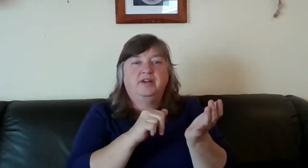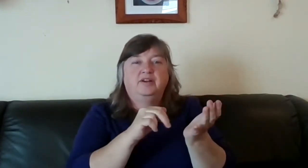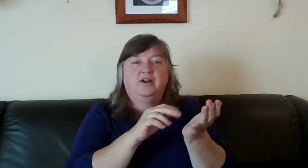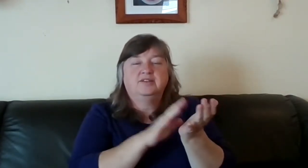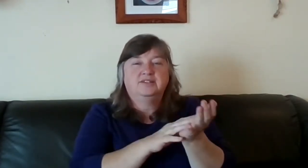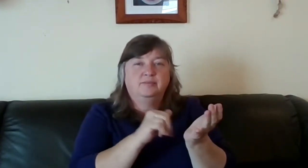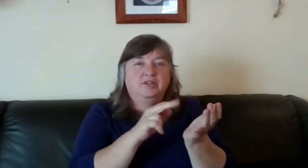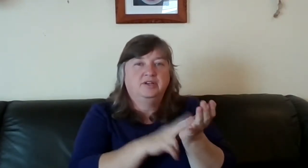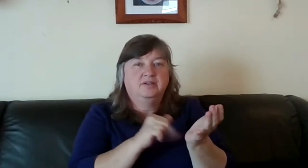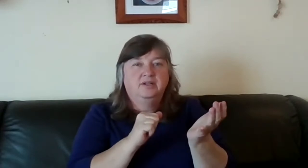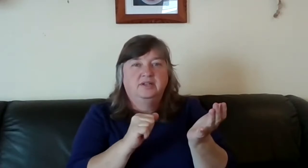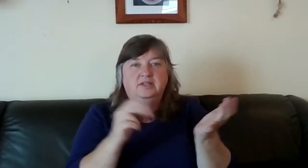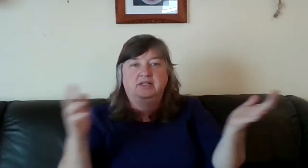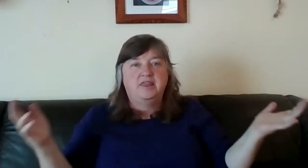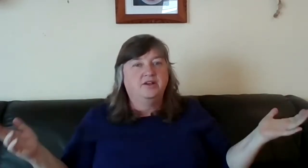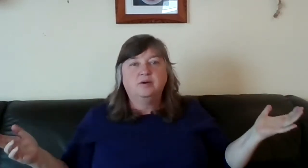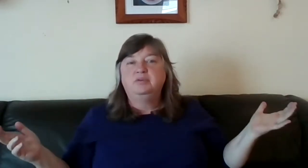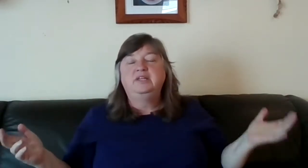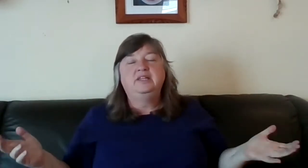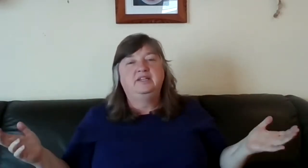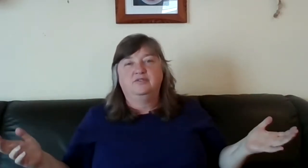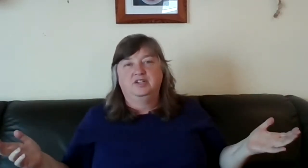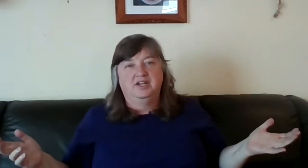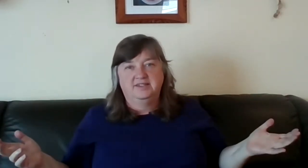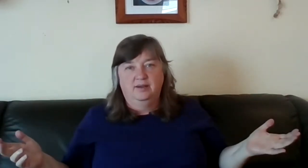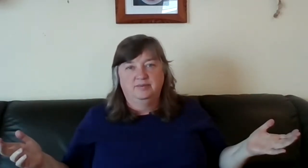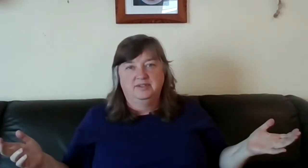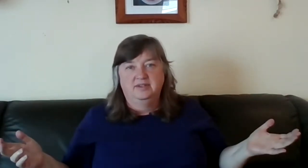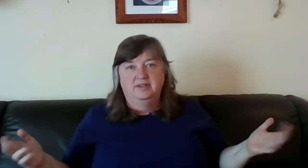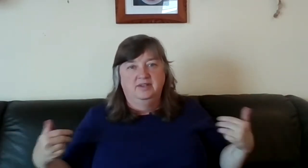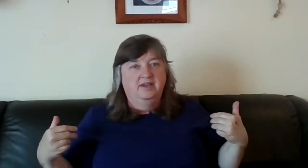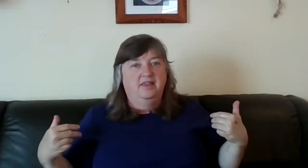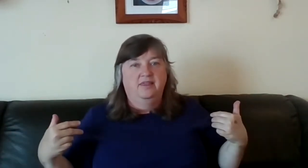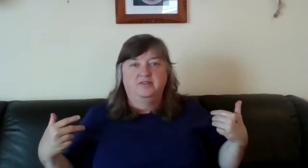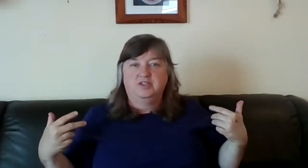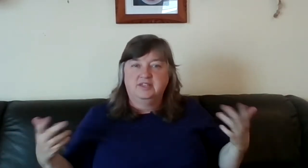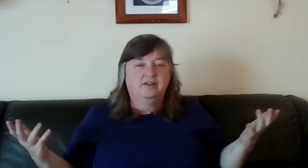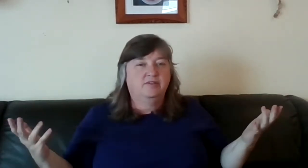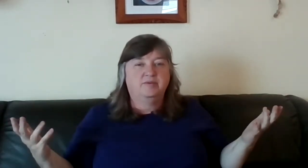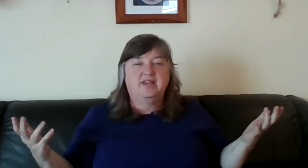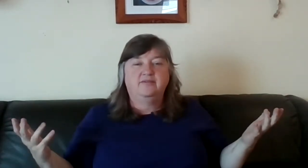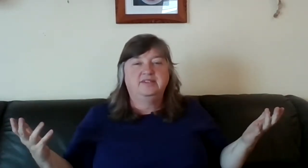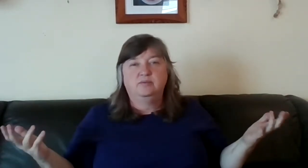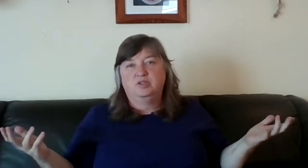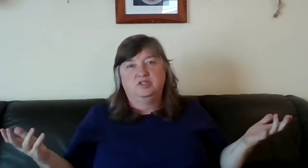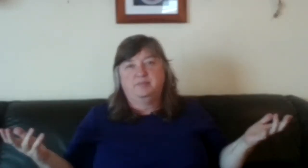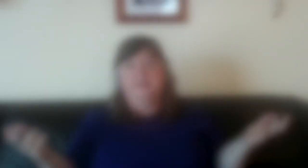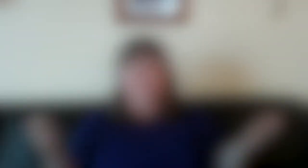butter are similar, they're completely different concepts Just think of them as having similar spellings.